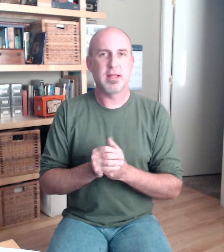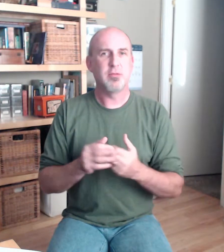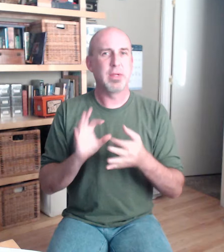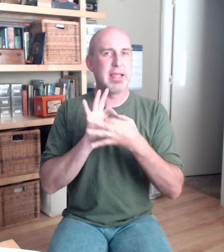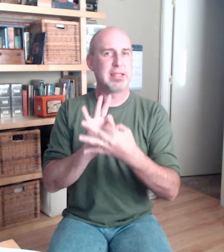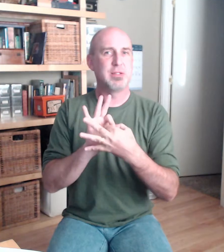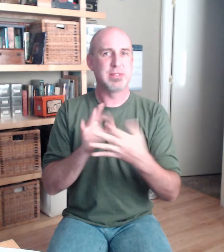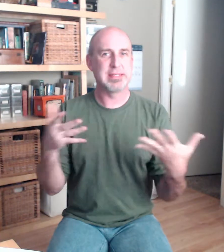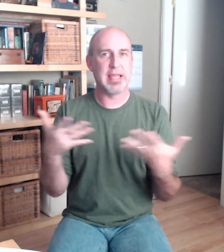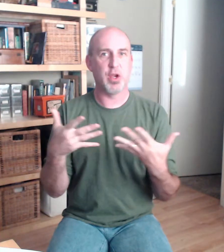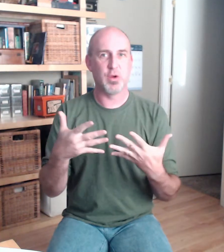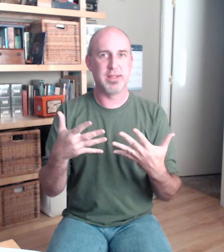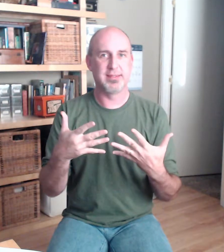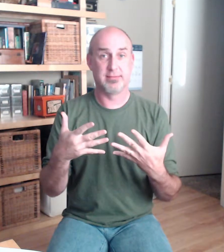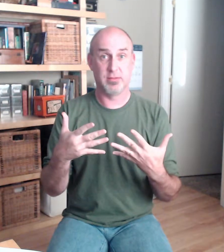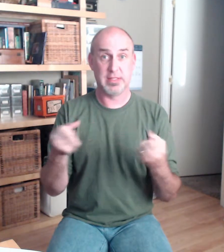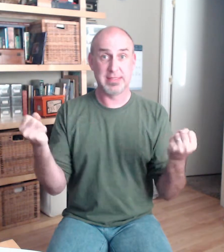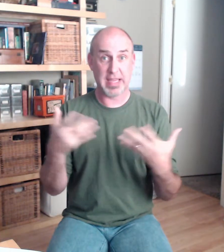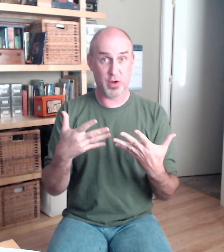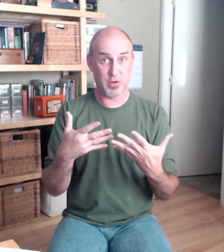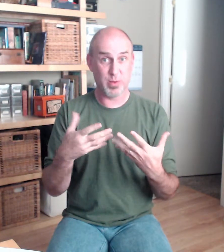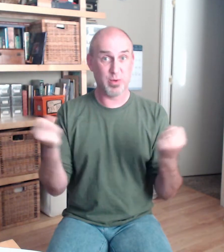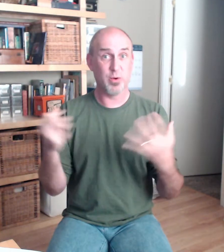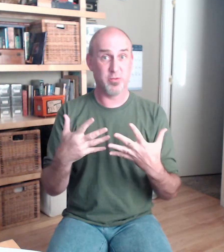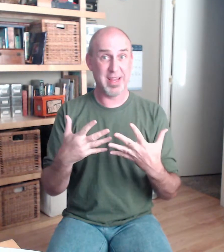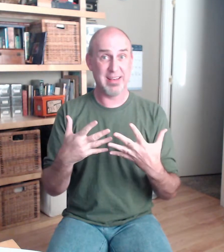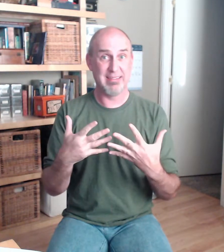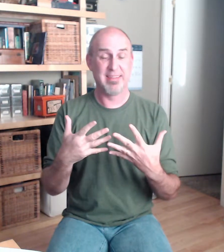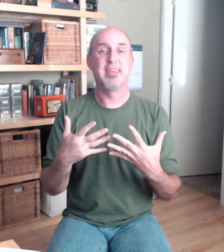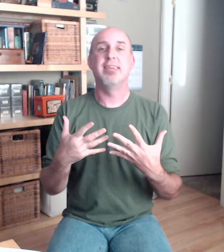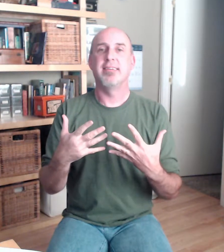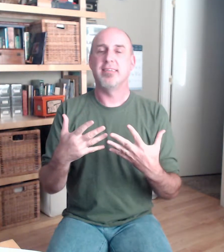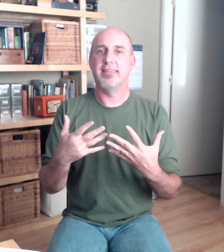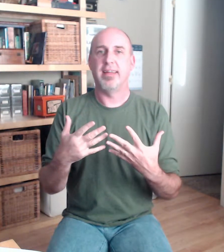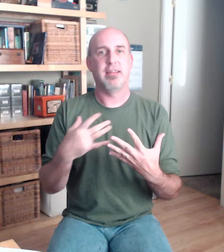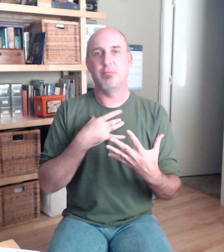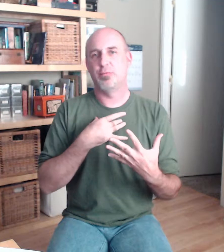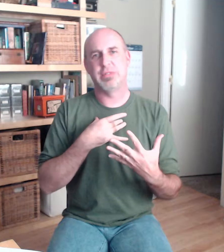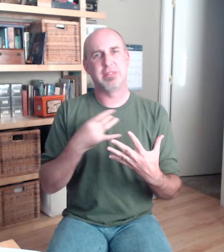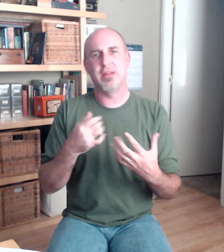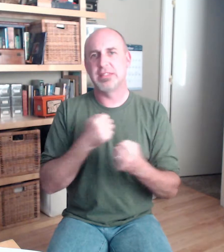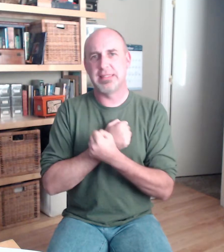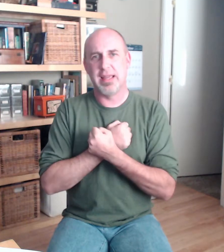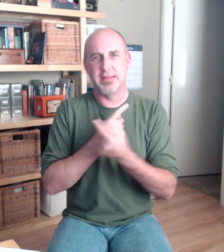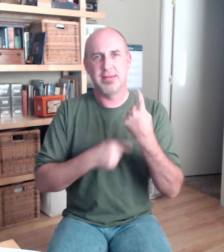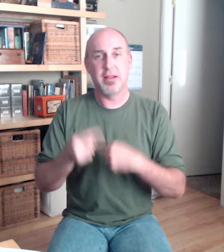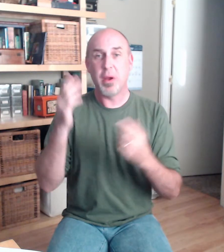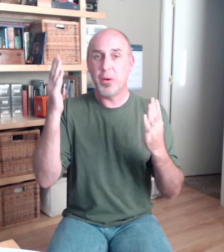of related to scared. We did scared, remember, or afraid? I just love this sign, and I'm